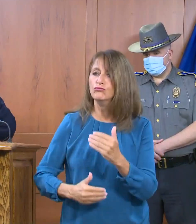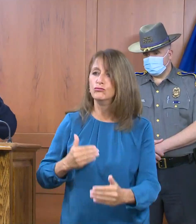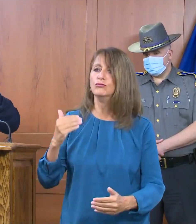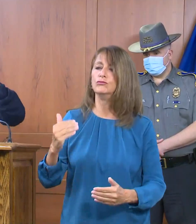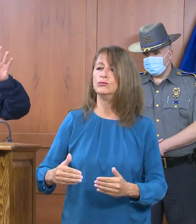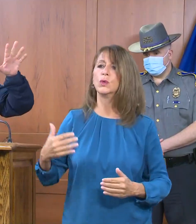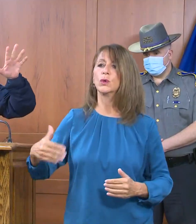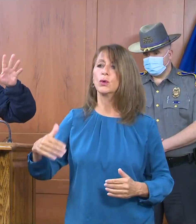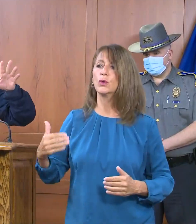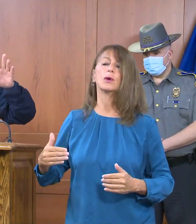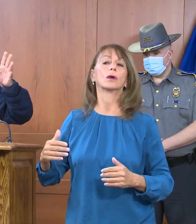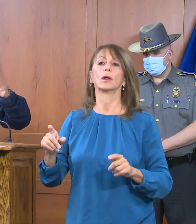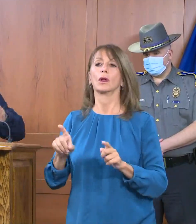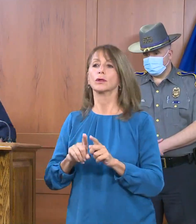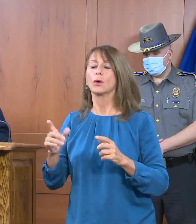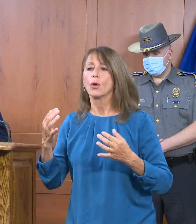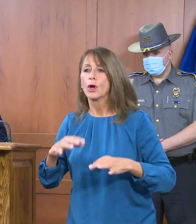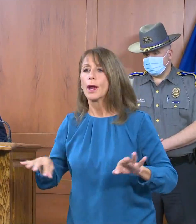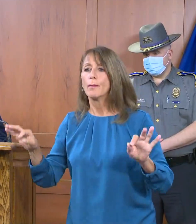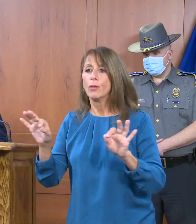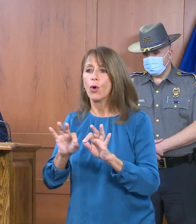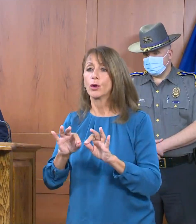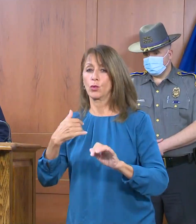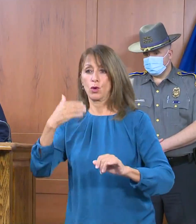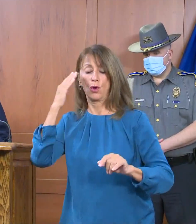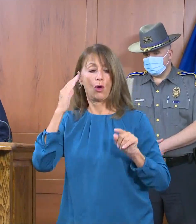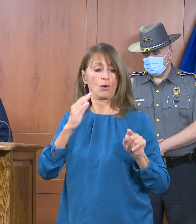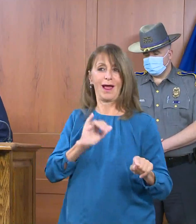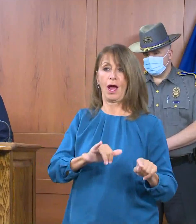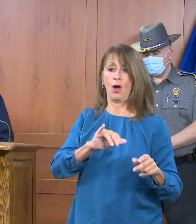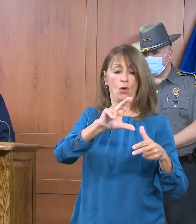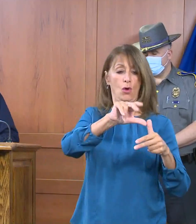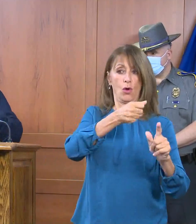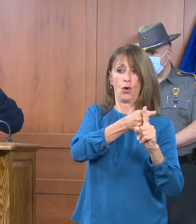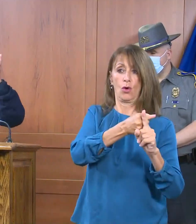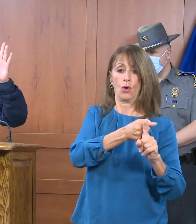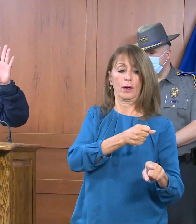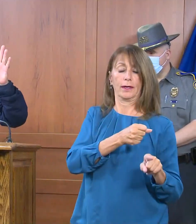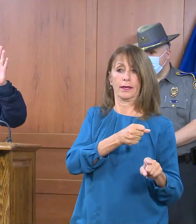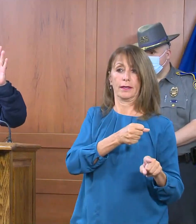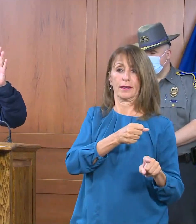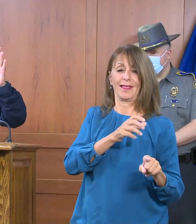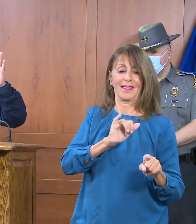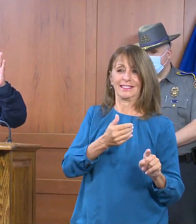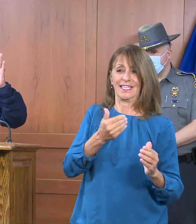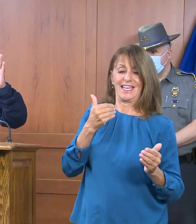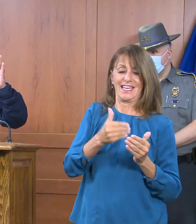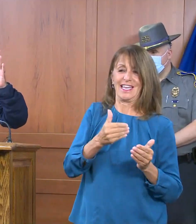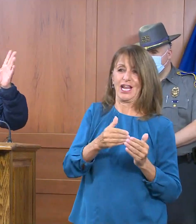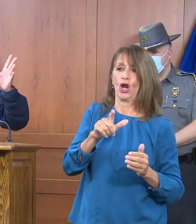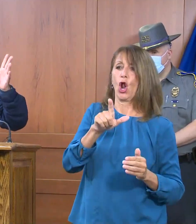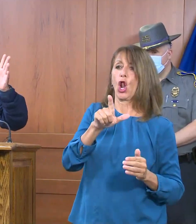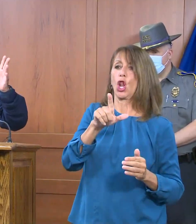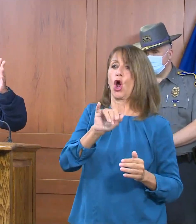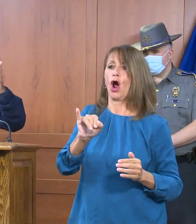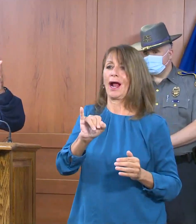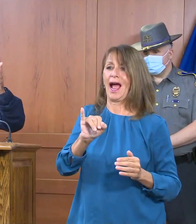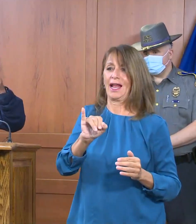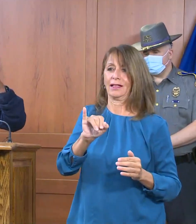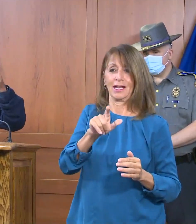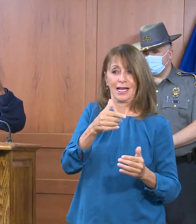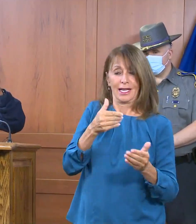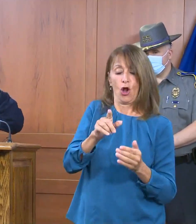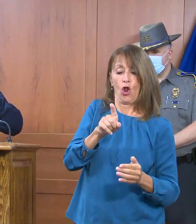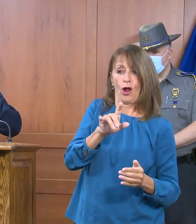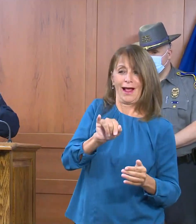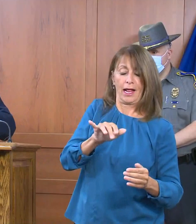thing moving the eye of the storm up to westerly is it's outside the entrance to Long Island Sound. Outside the entrance